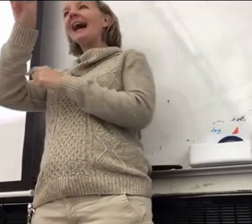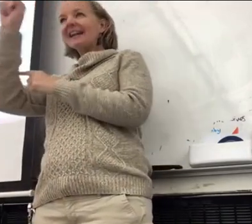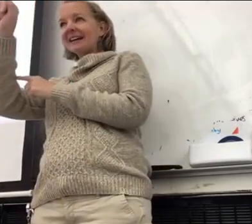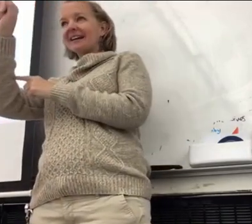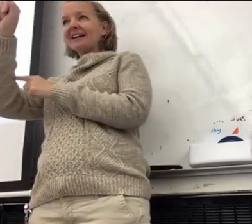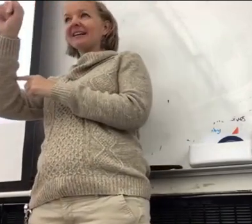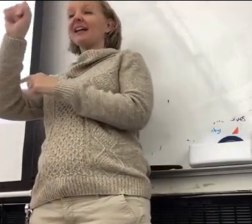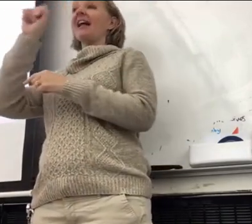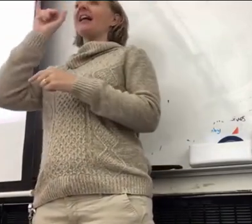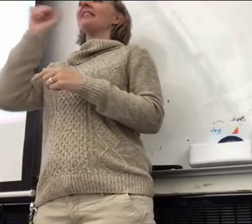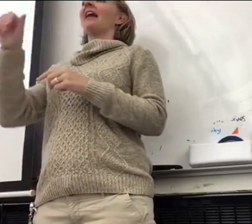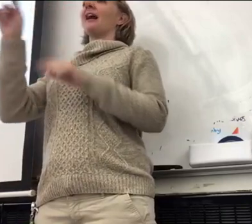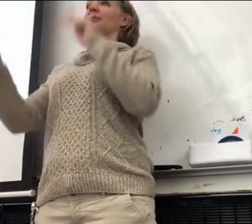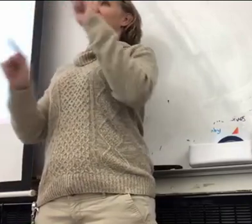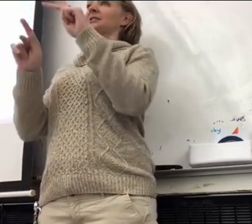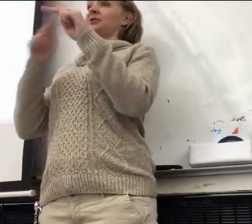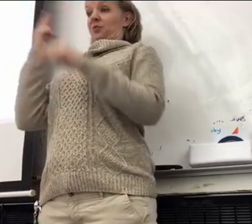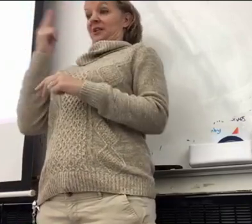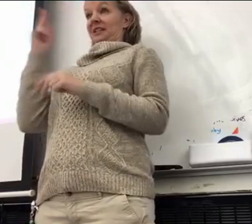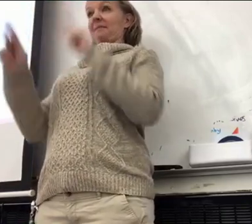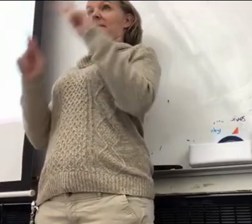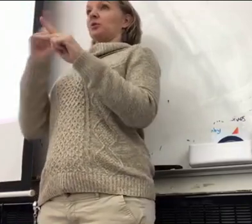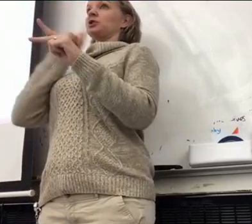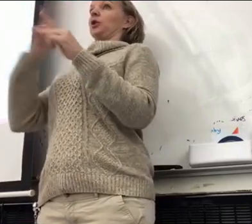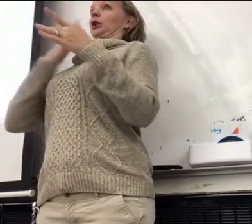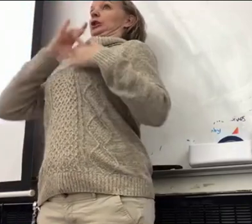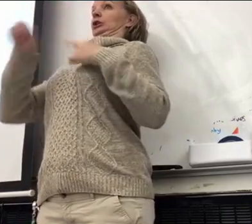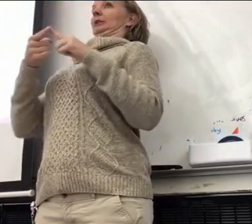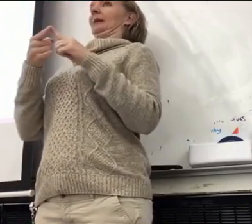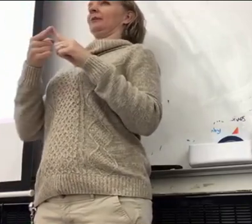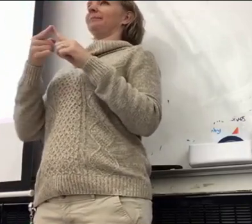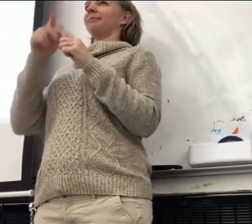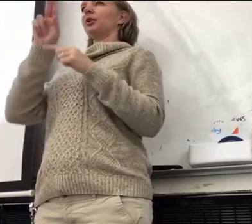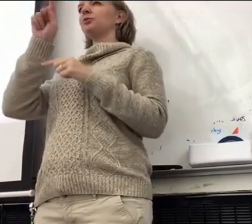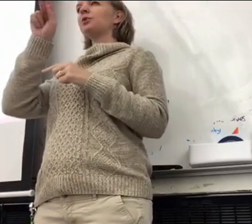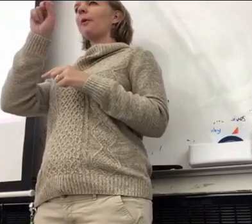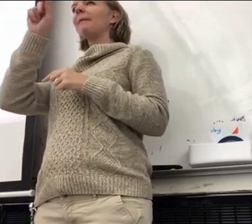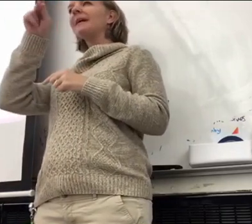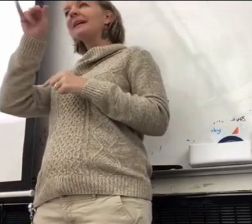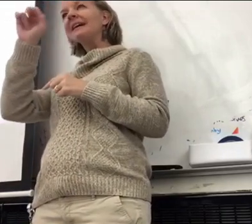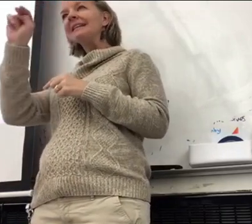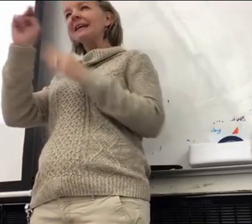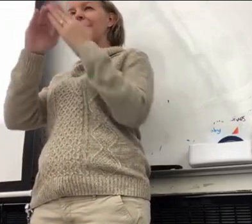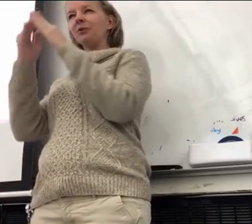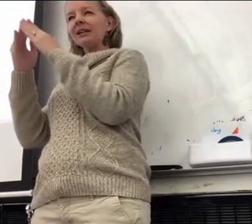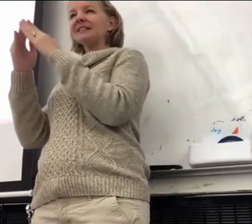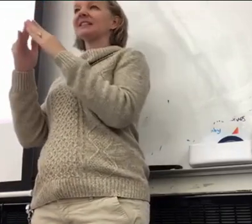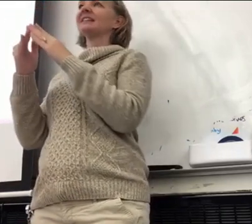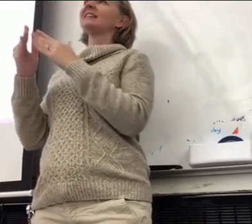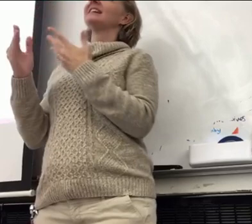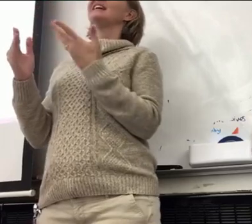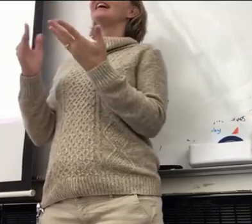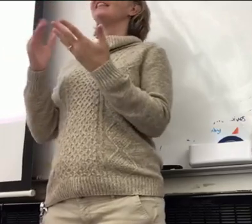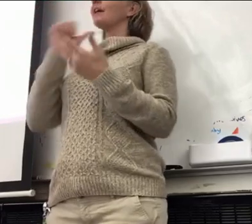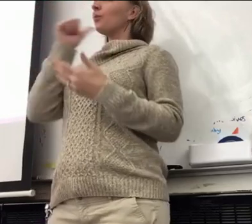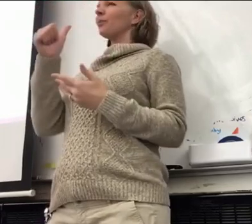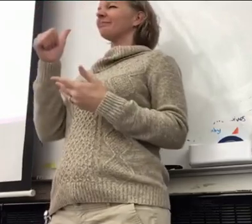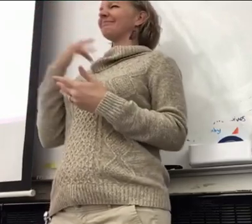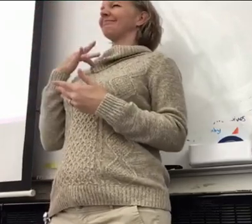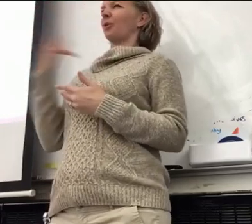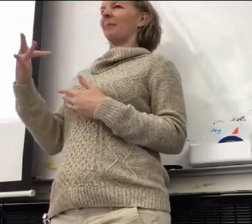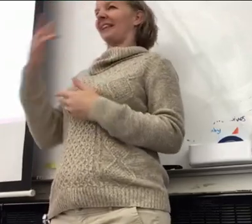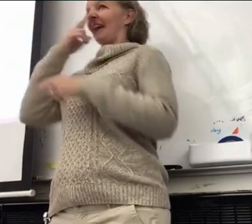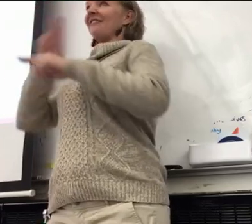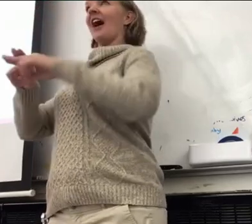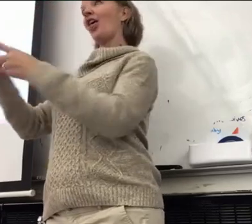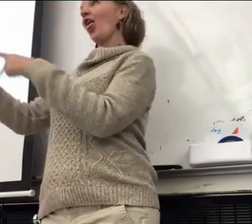were so concerned about utopian communities. Utopian communities oftentimes did not do like the fun shaking, things like that. They would